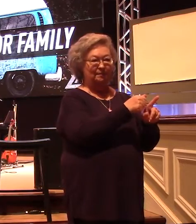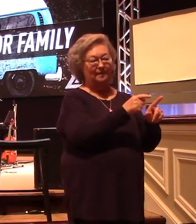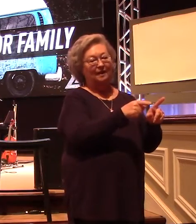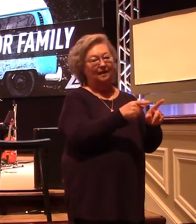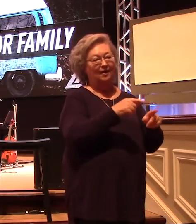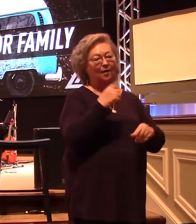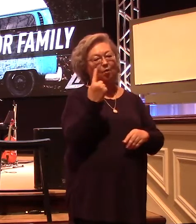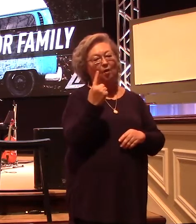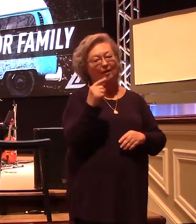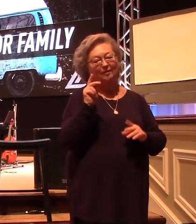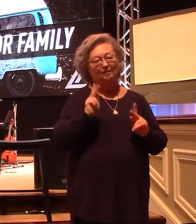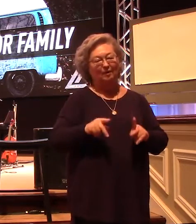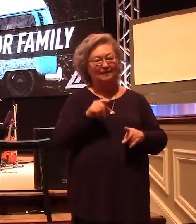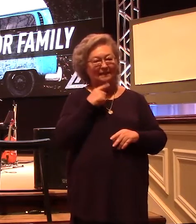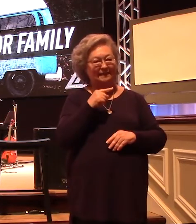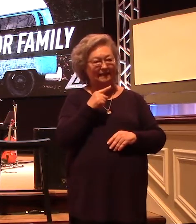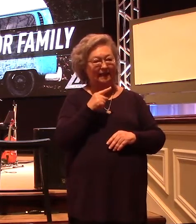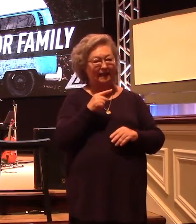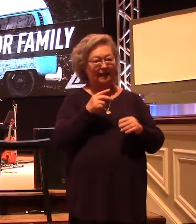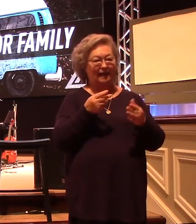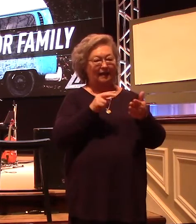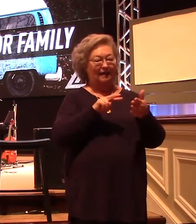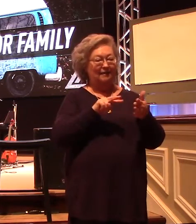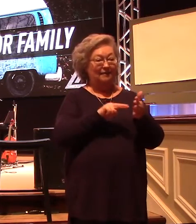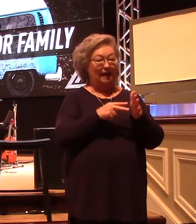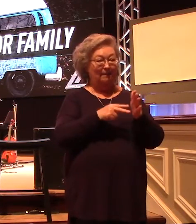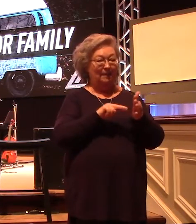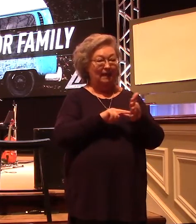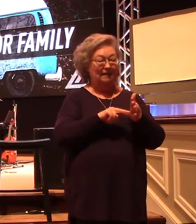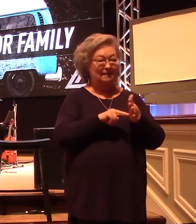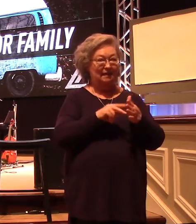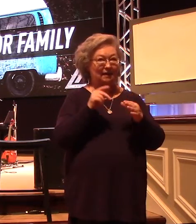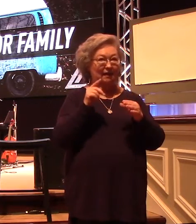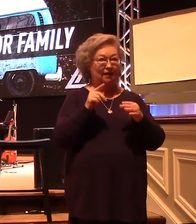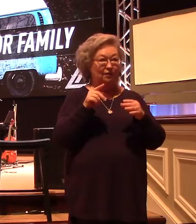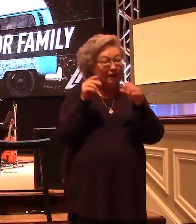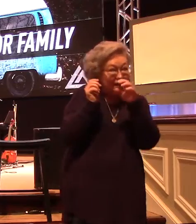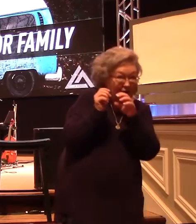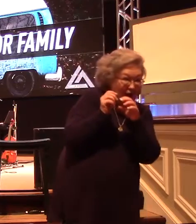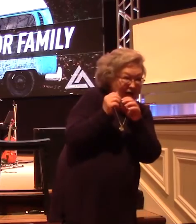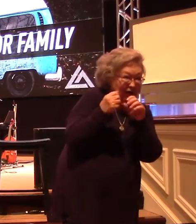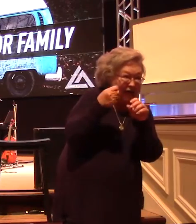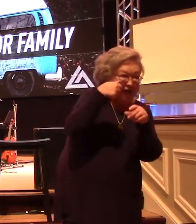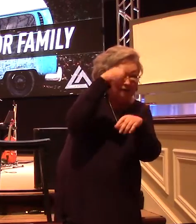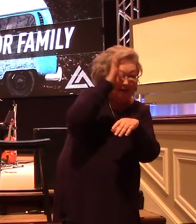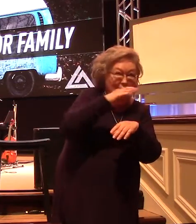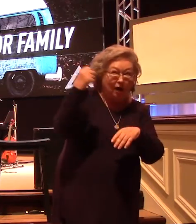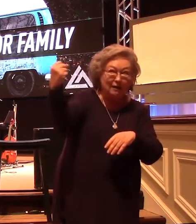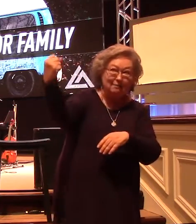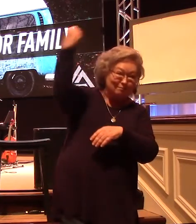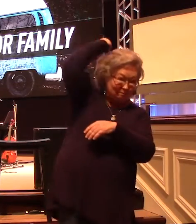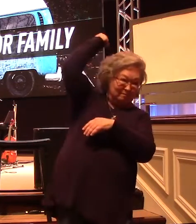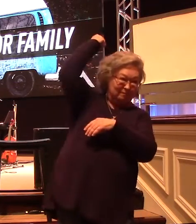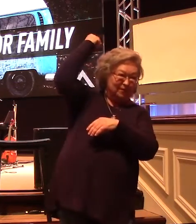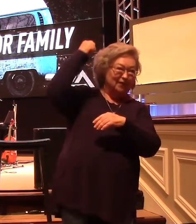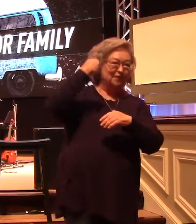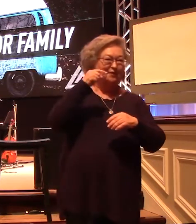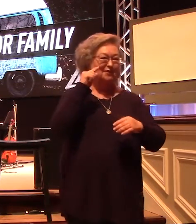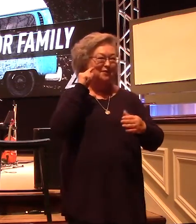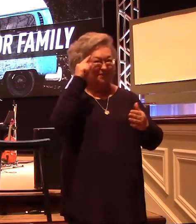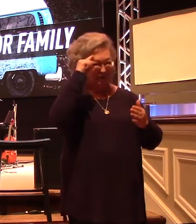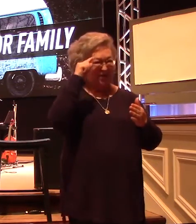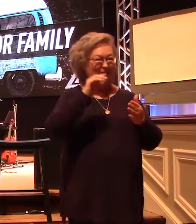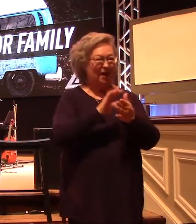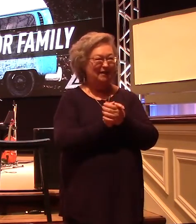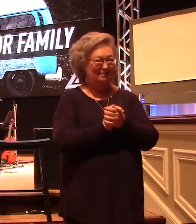husband. And I think there's some truth to that, because there's sometimes when honestly, ladies, God's trying to get our attention, and we can't hear